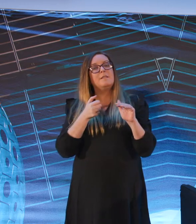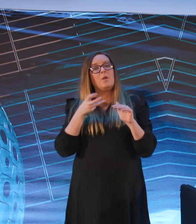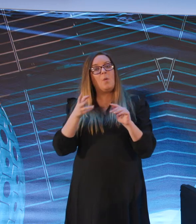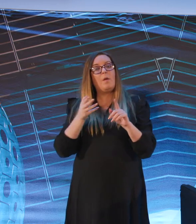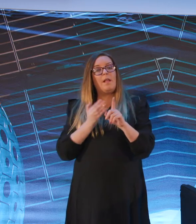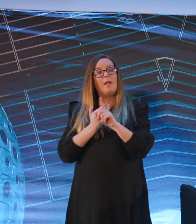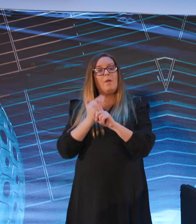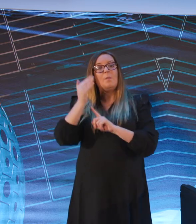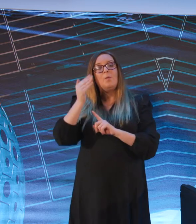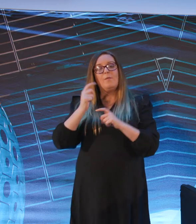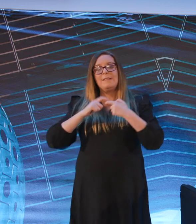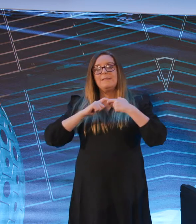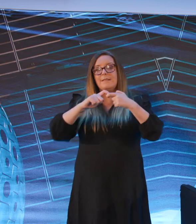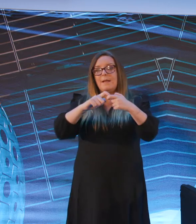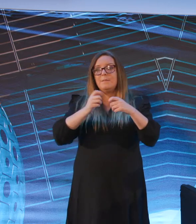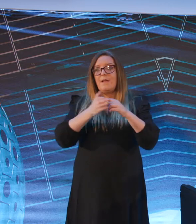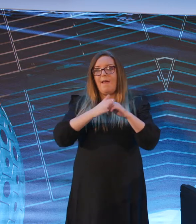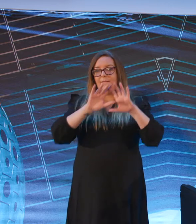sustainability of our planet.